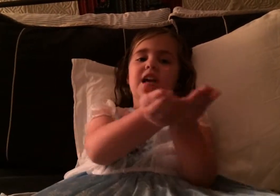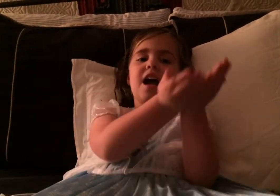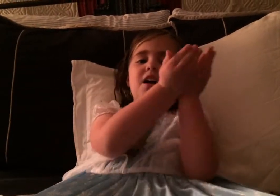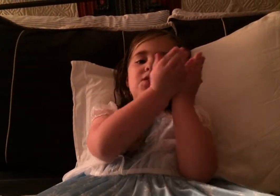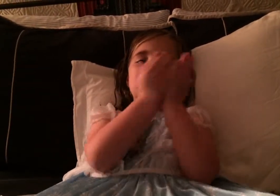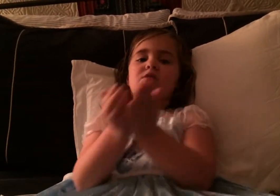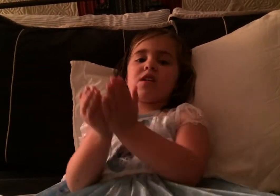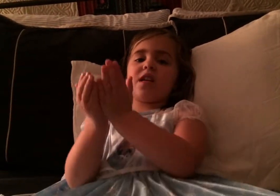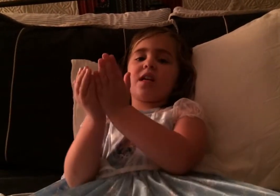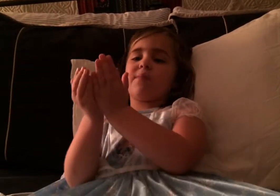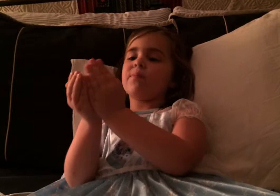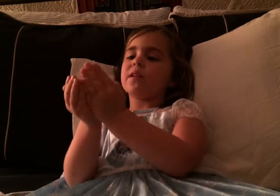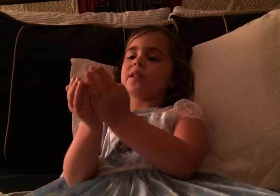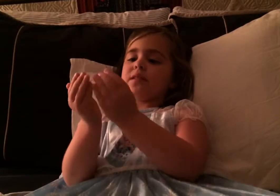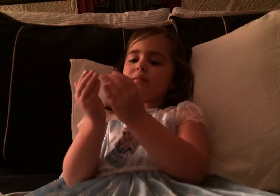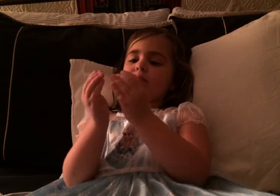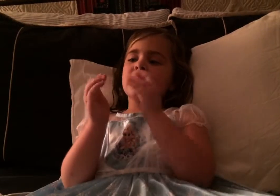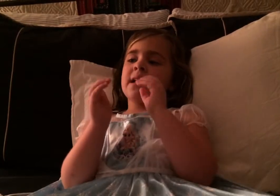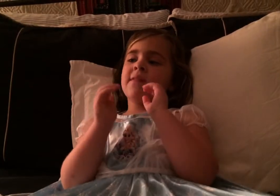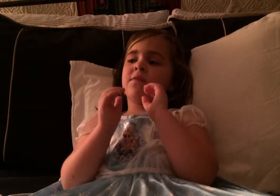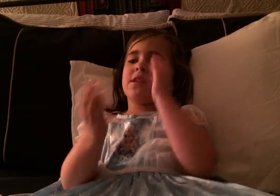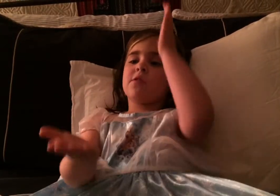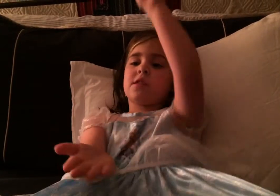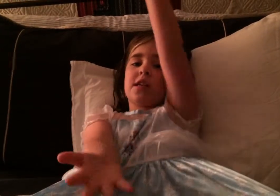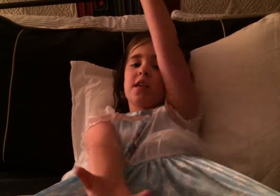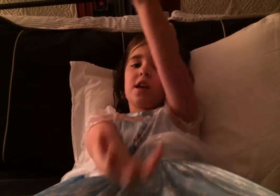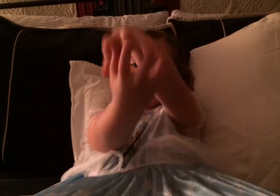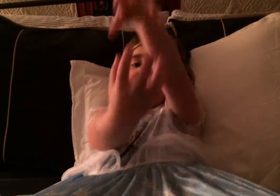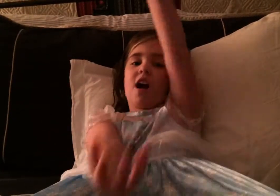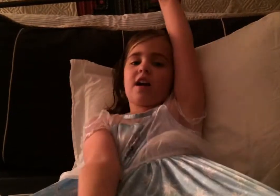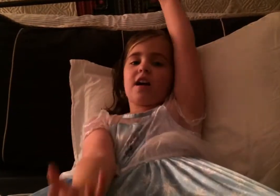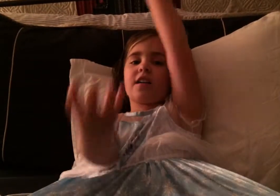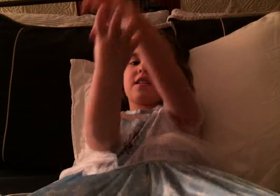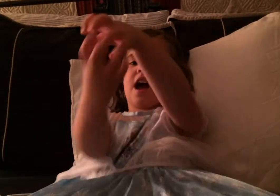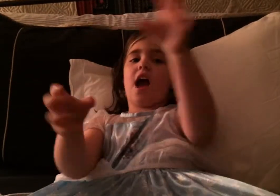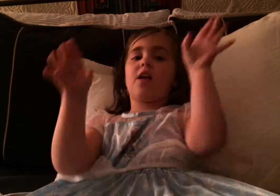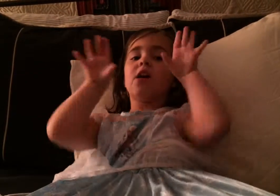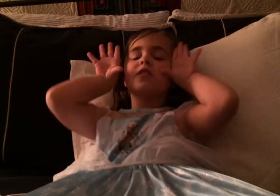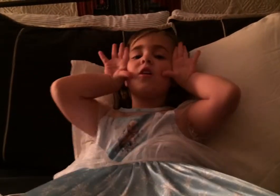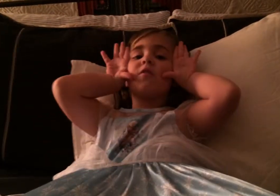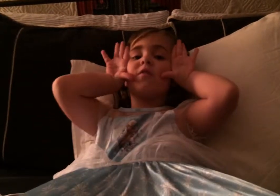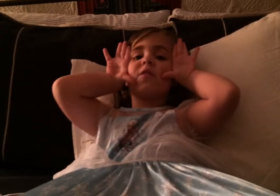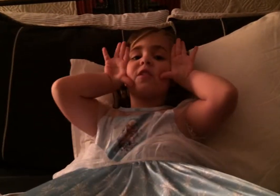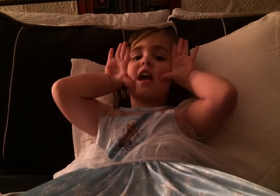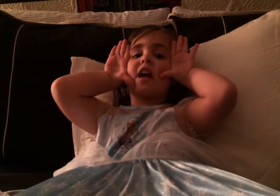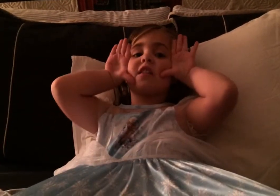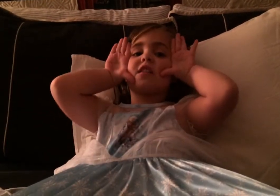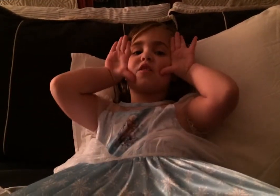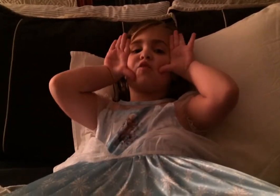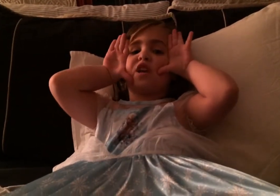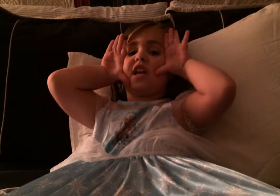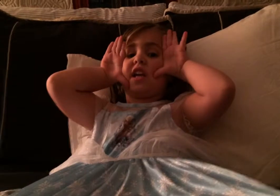down the stream. If you see a crocodile, don't forget to scream.